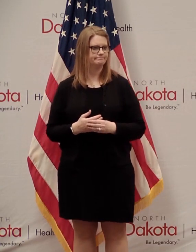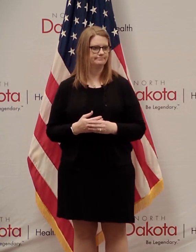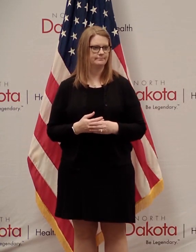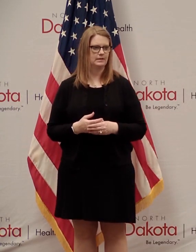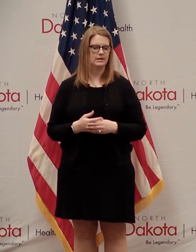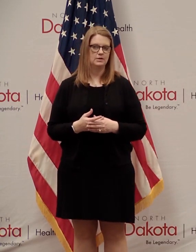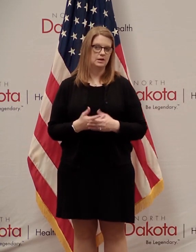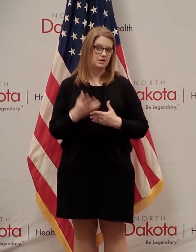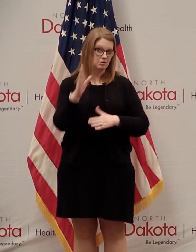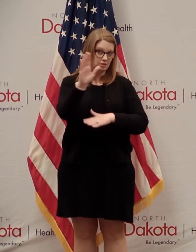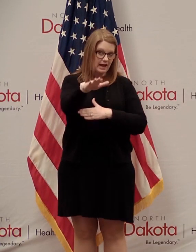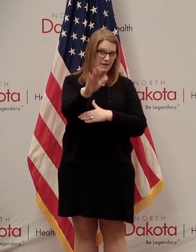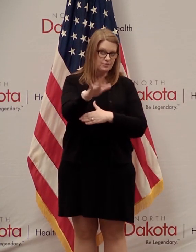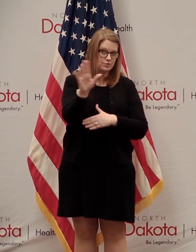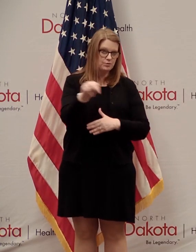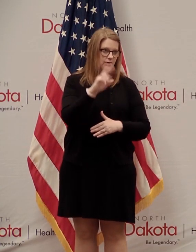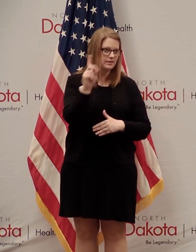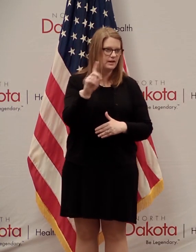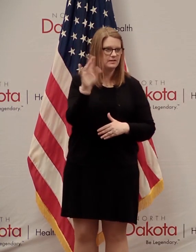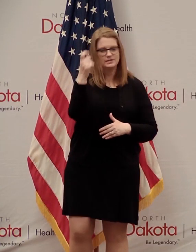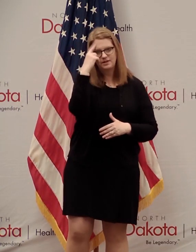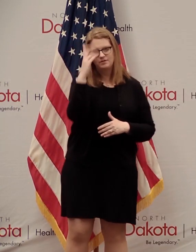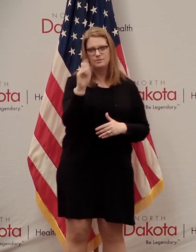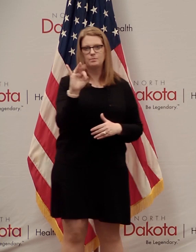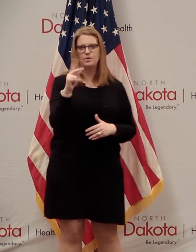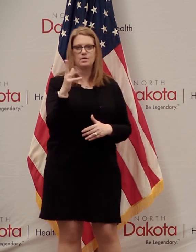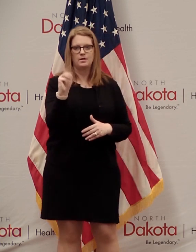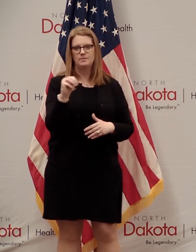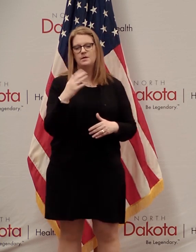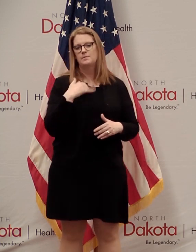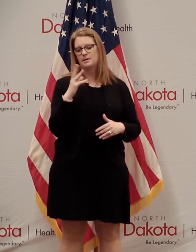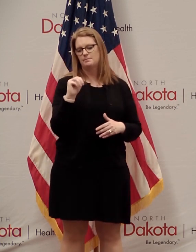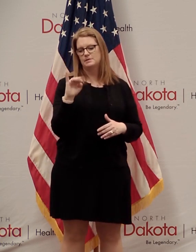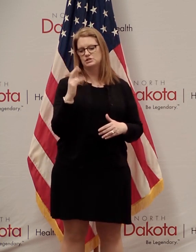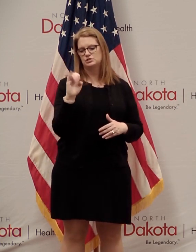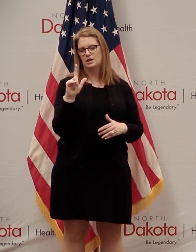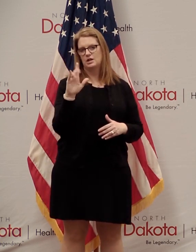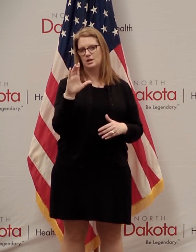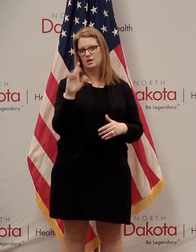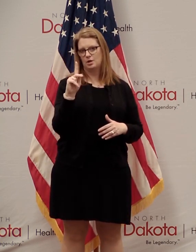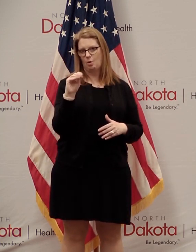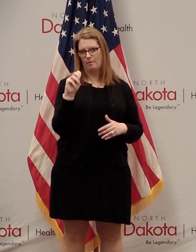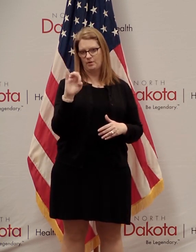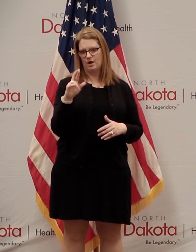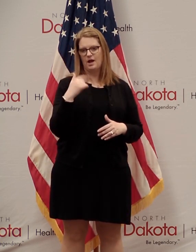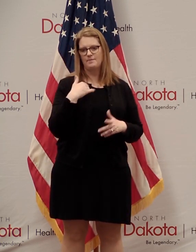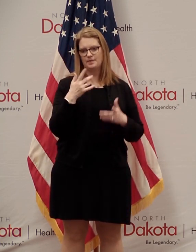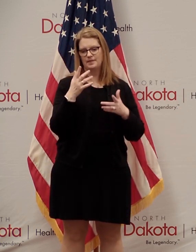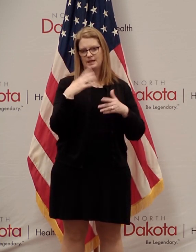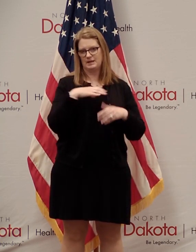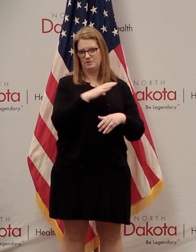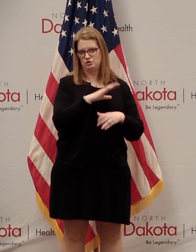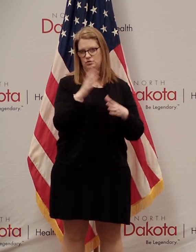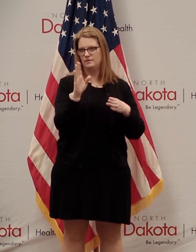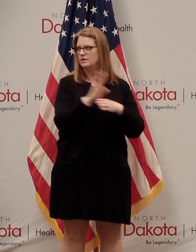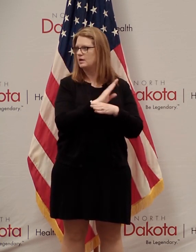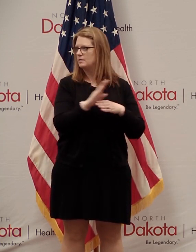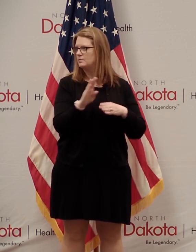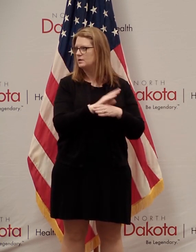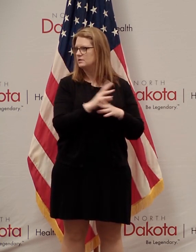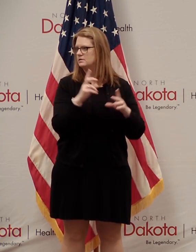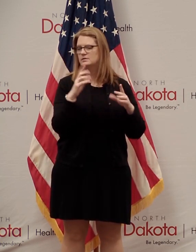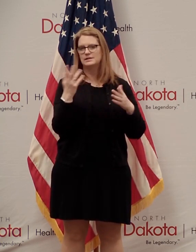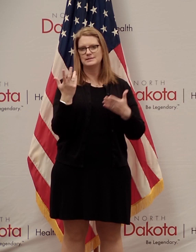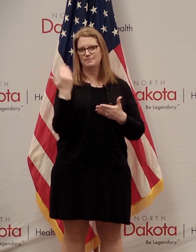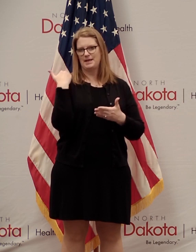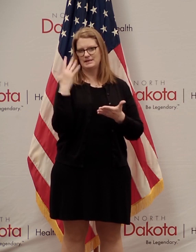Well, good afternoon, North Dakota. As Governor Burgum said, my name is Michelle Kommer, and I'm the Commissioner of Commerce. These past 5 weeks, the Department of